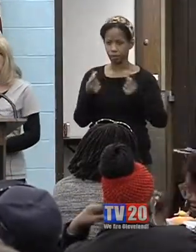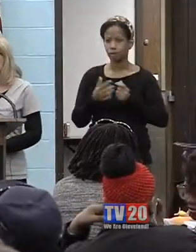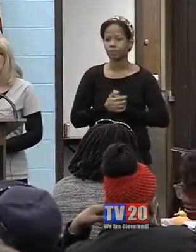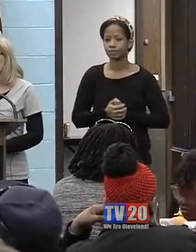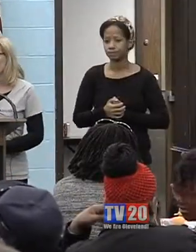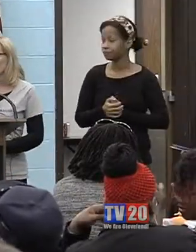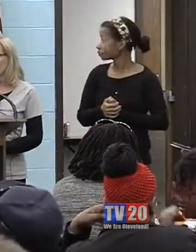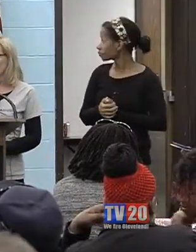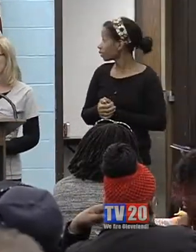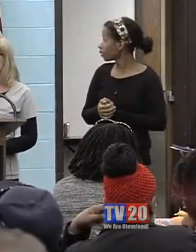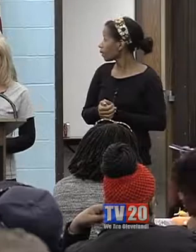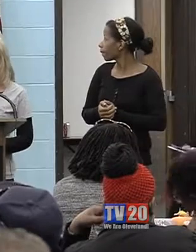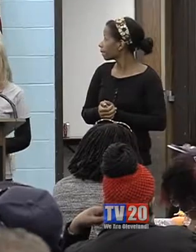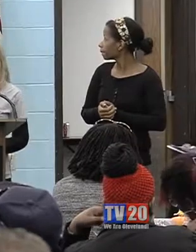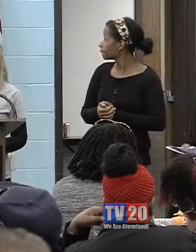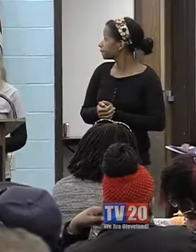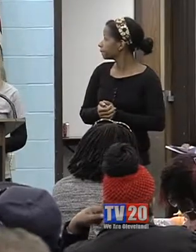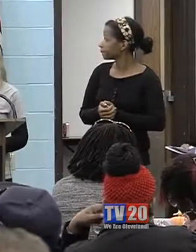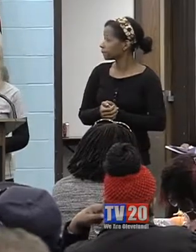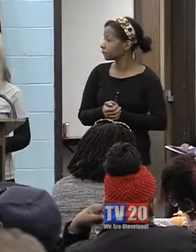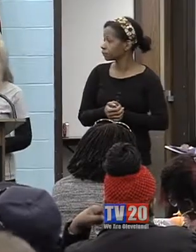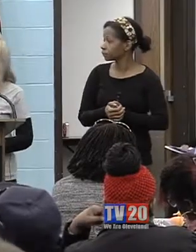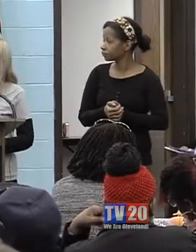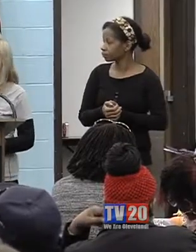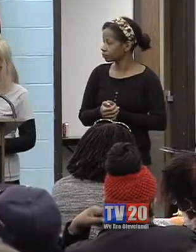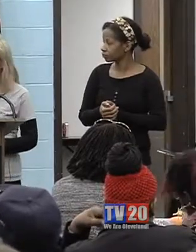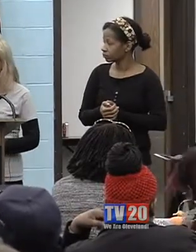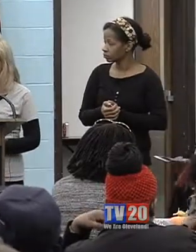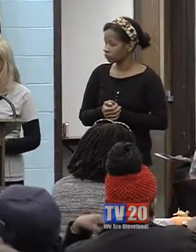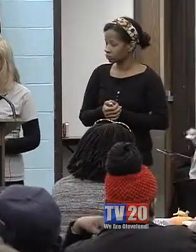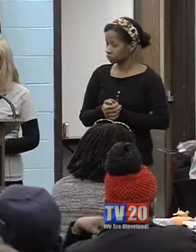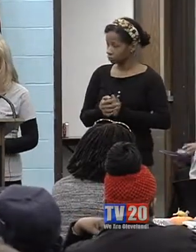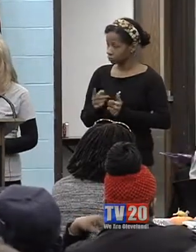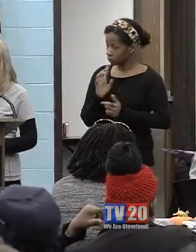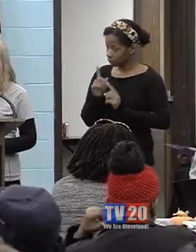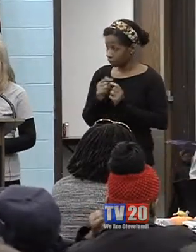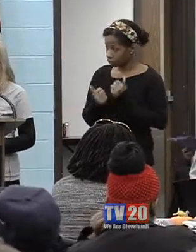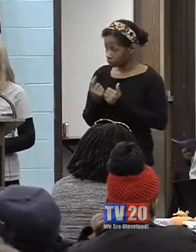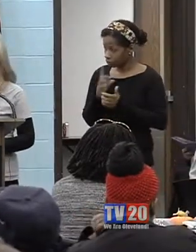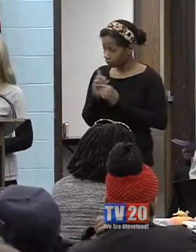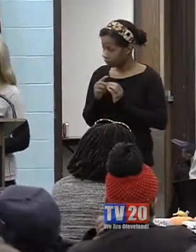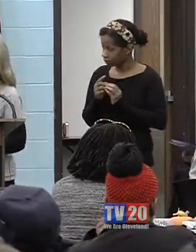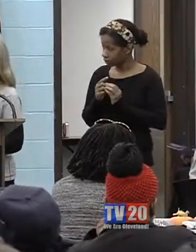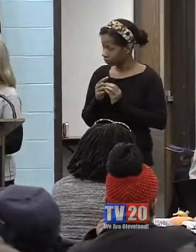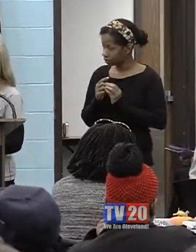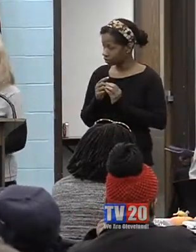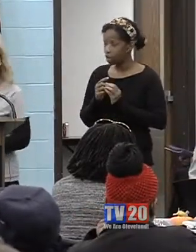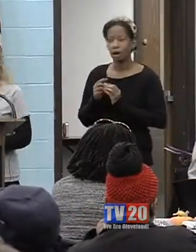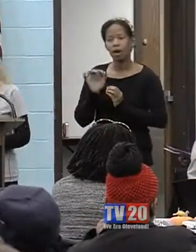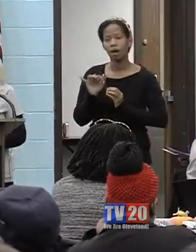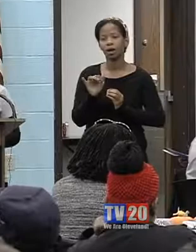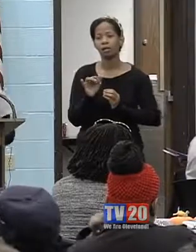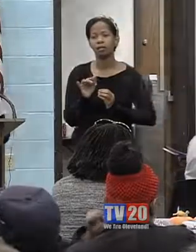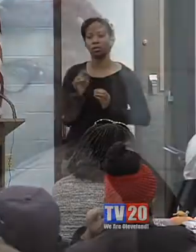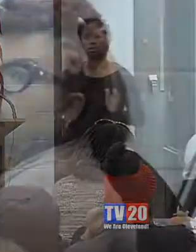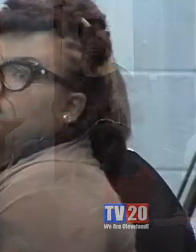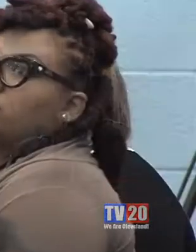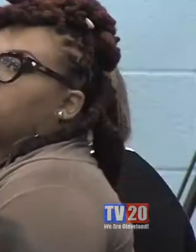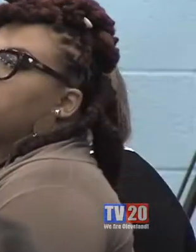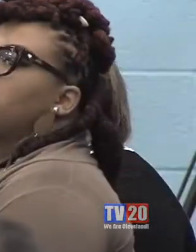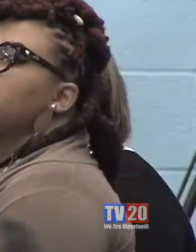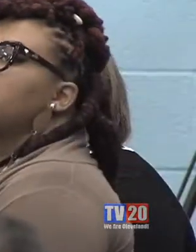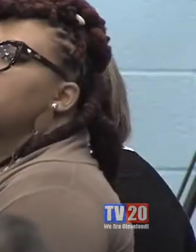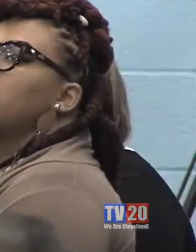blue light, which is, well, first we want to do the recommended eye exams. Oh, recommended eye